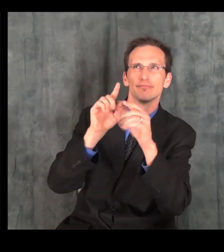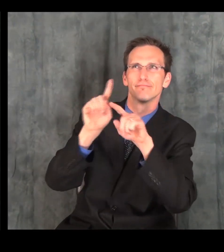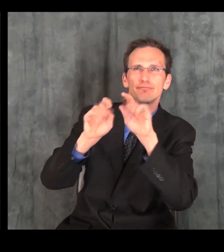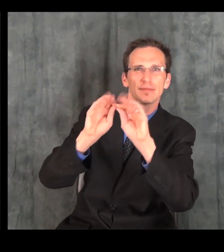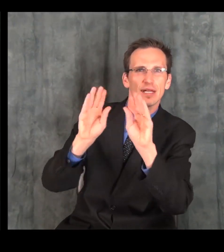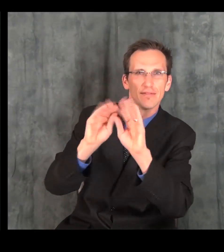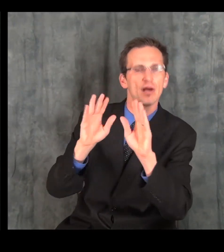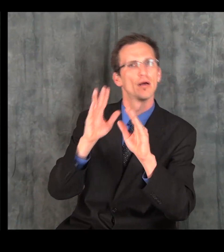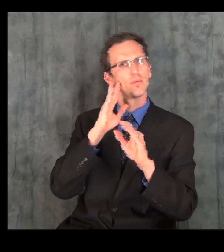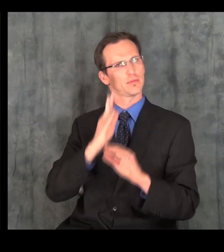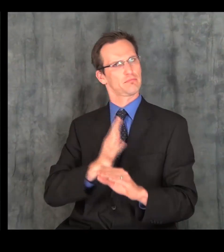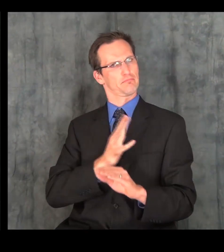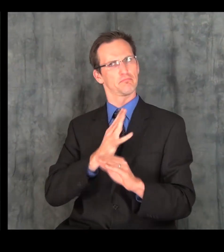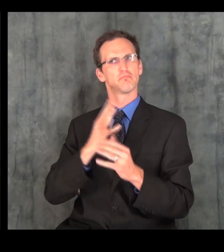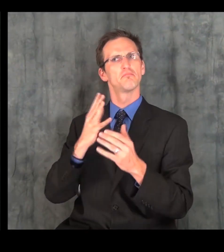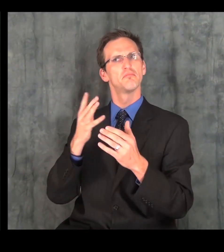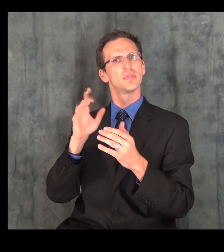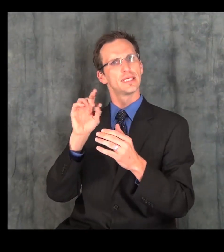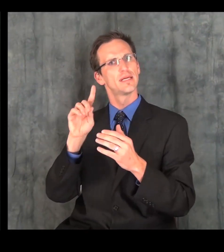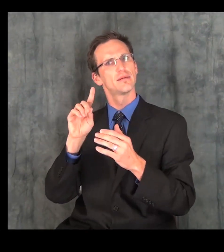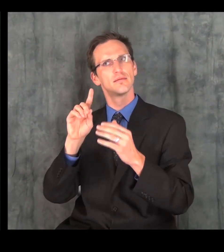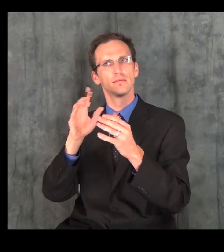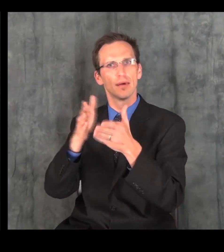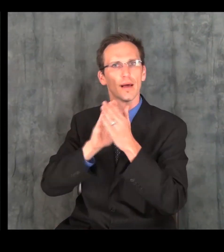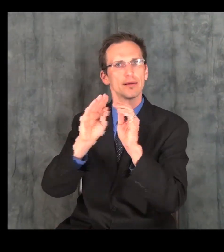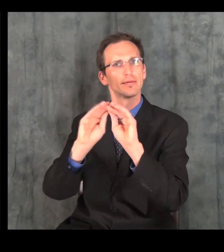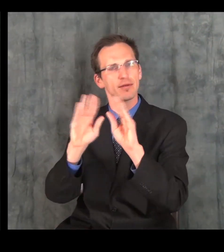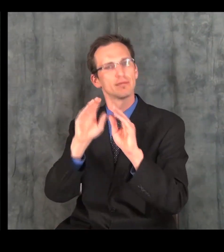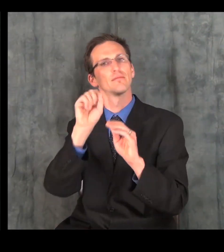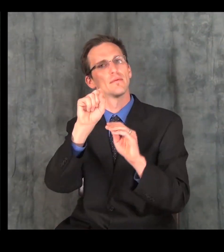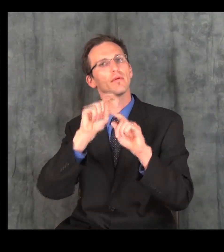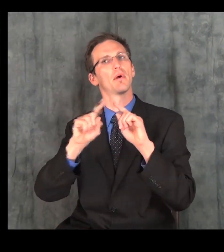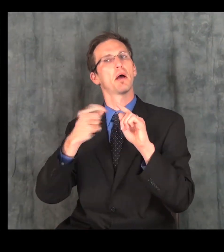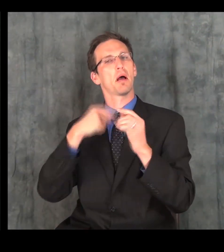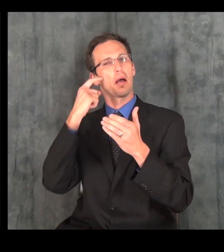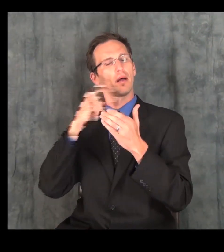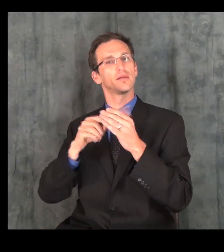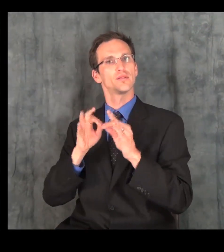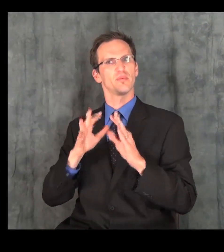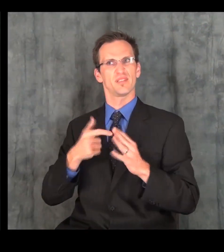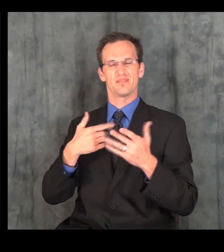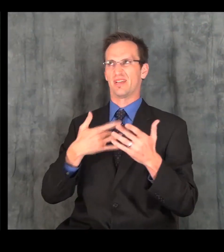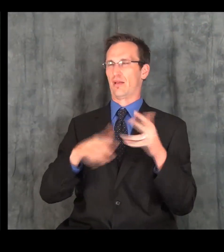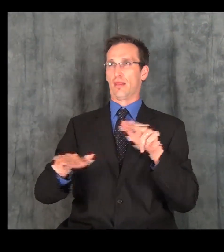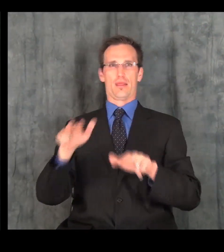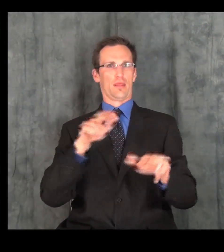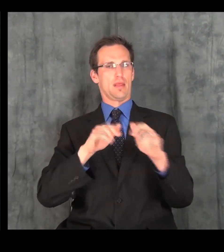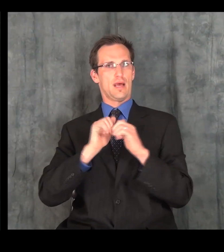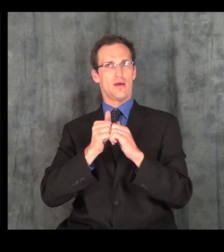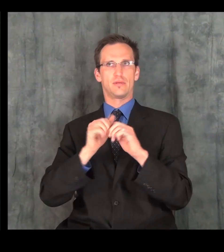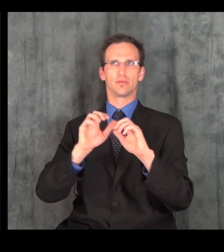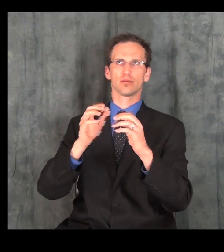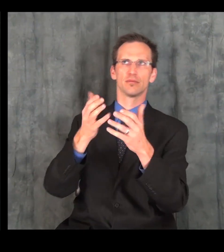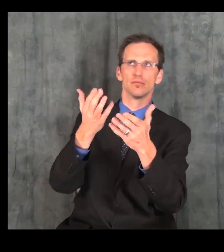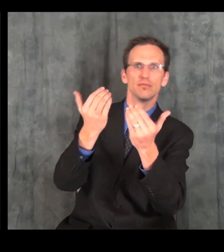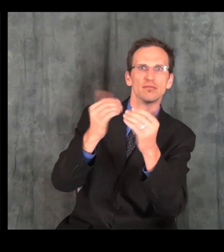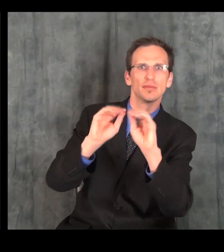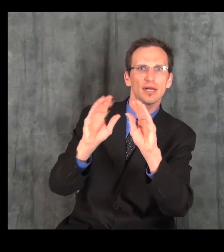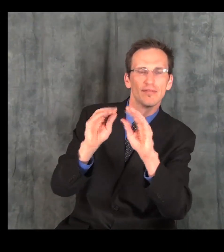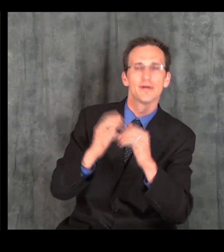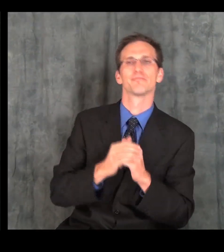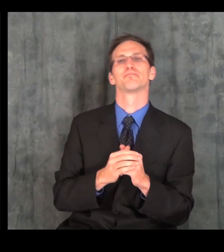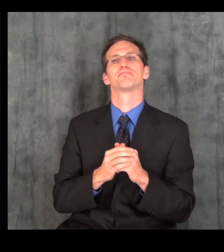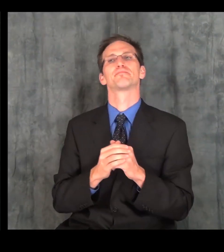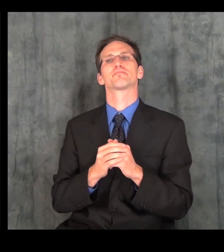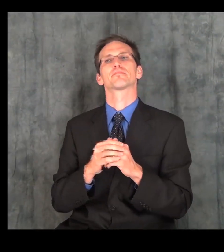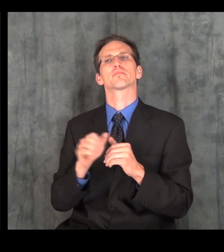in the way that they did that, but I could just tell that they weren't comfortable in the way they had to do that. One other issue that came